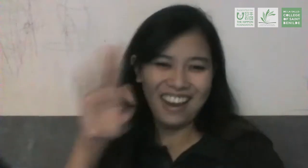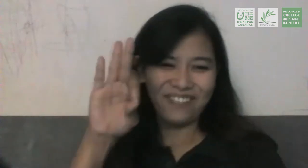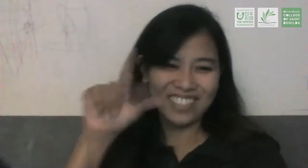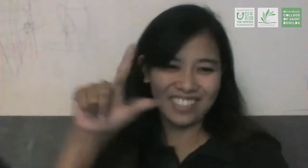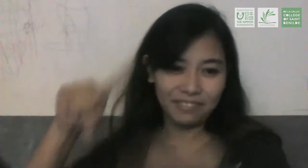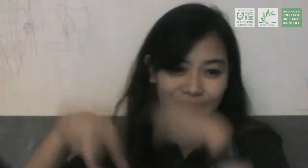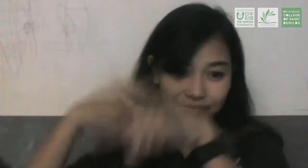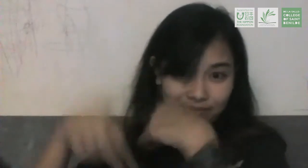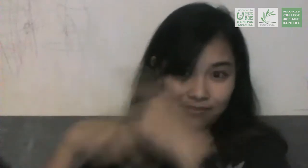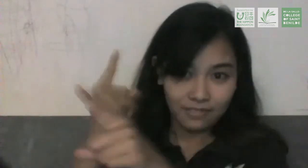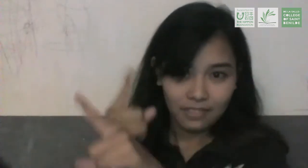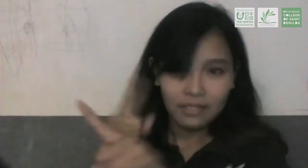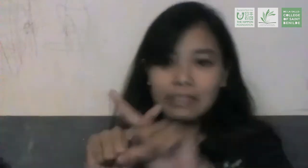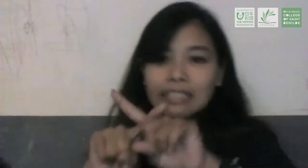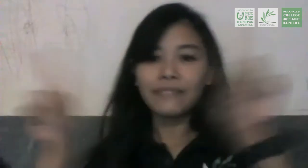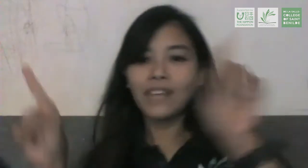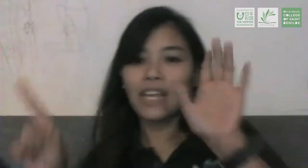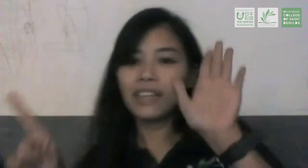this is